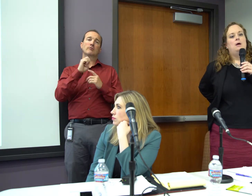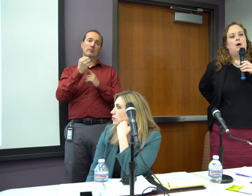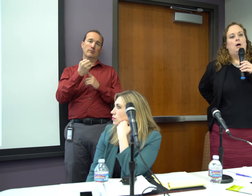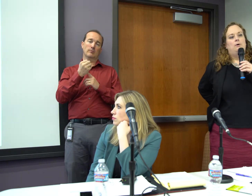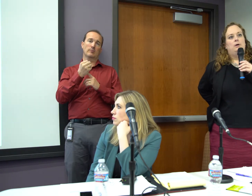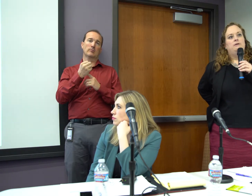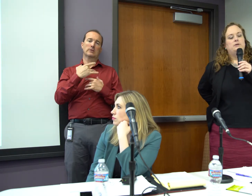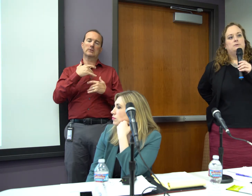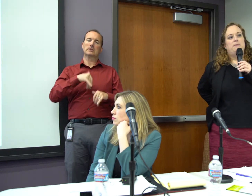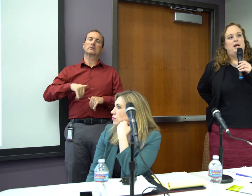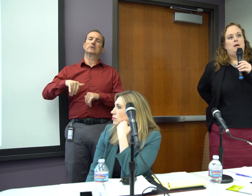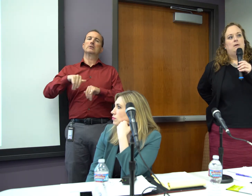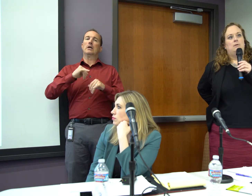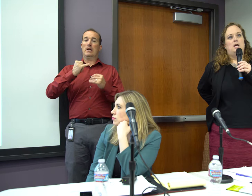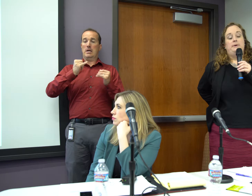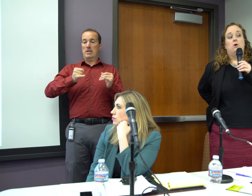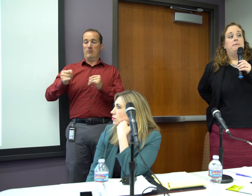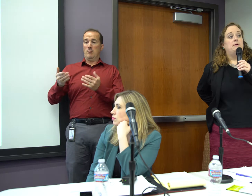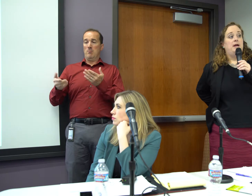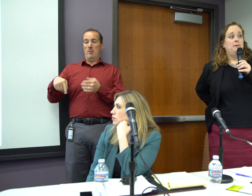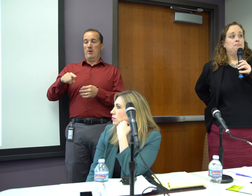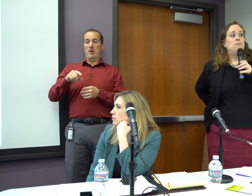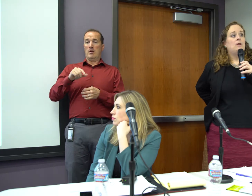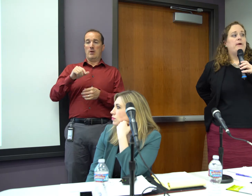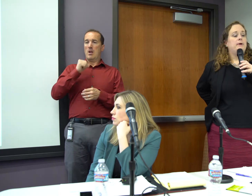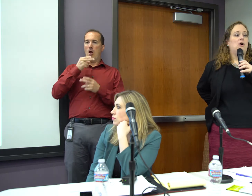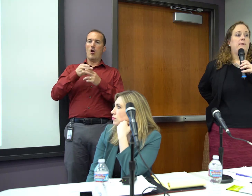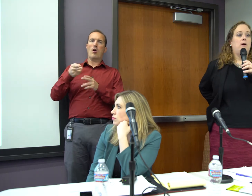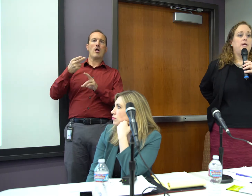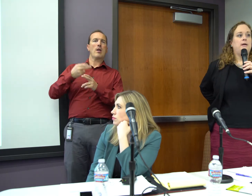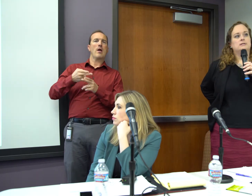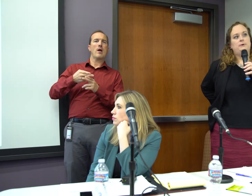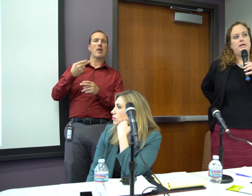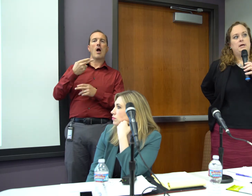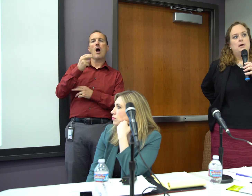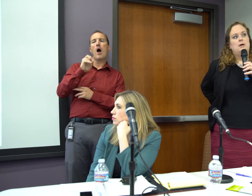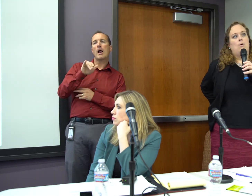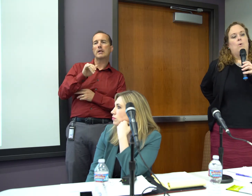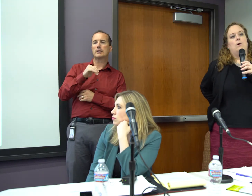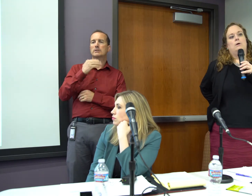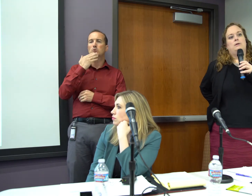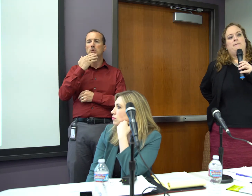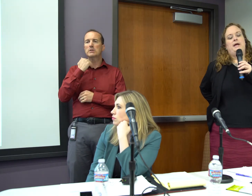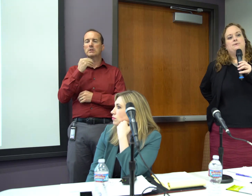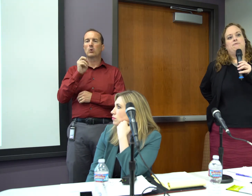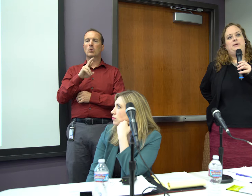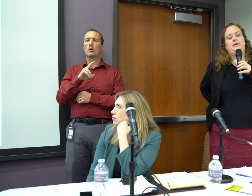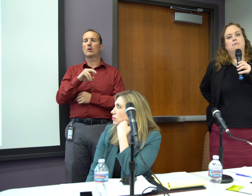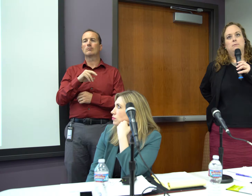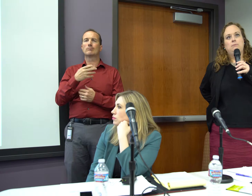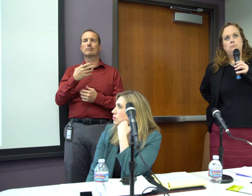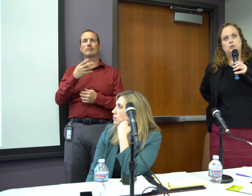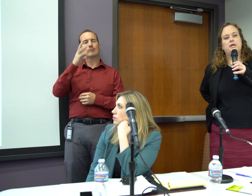typically individuals may not be called by their name. They may be called by honey and sweetie, or they may sort